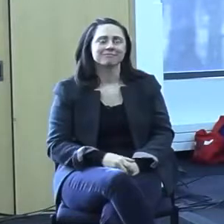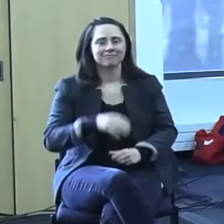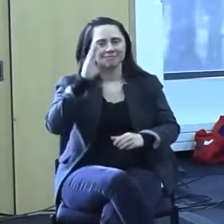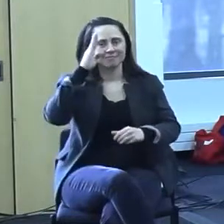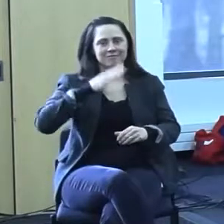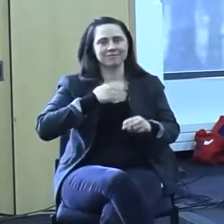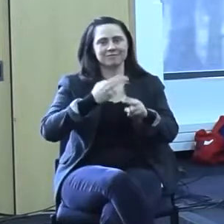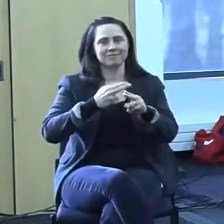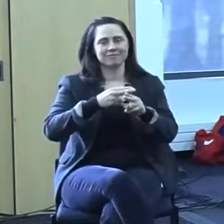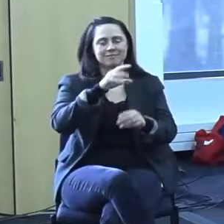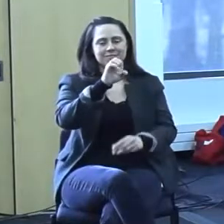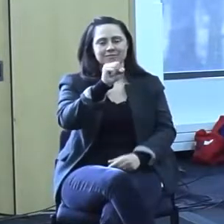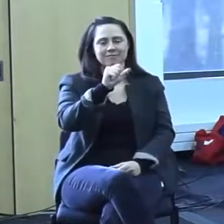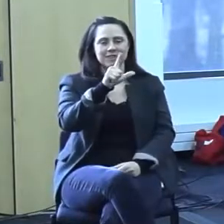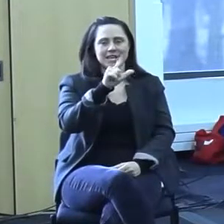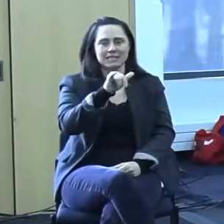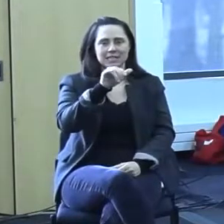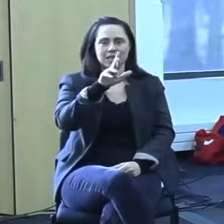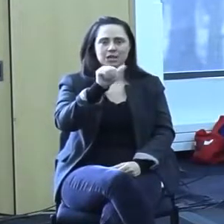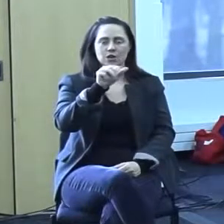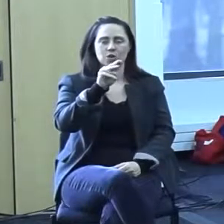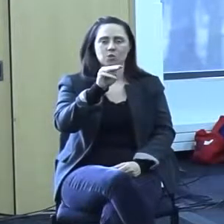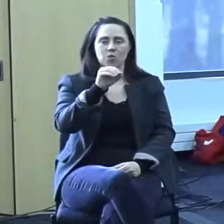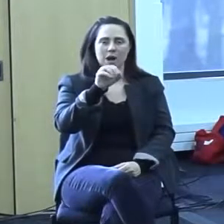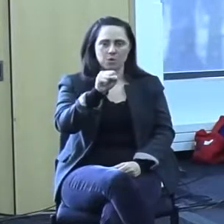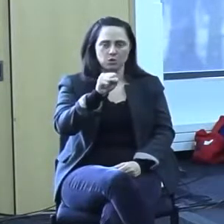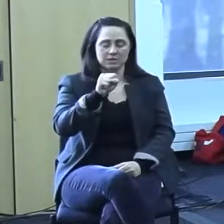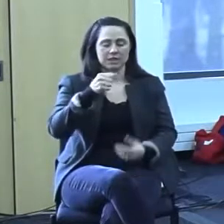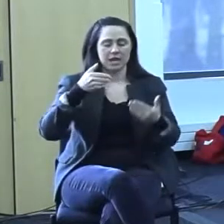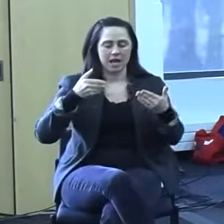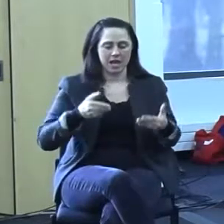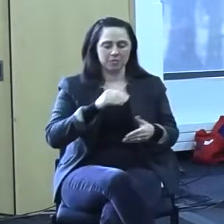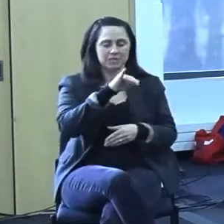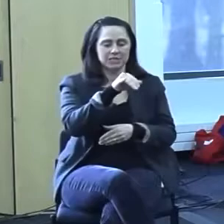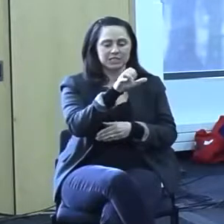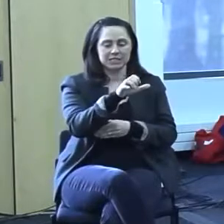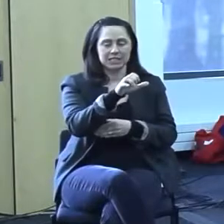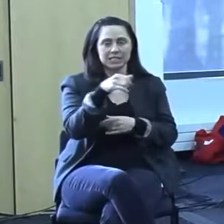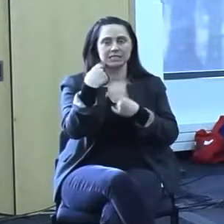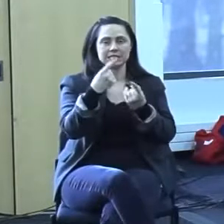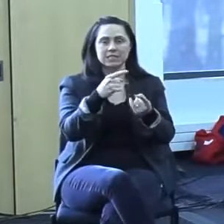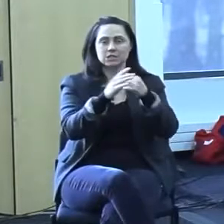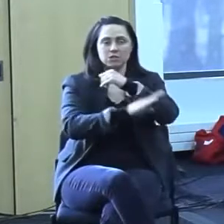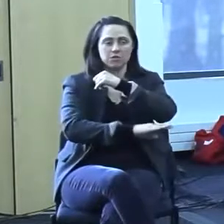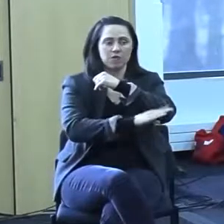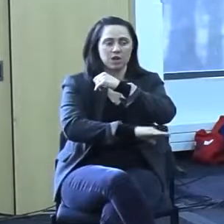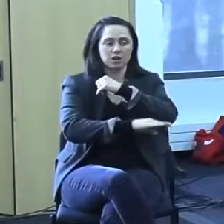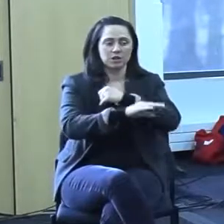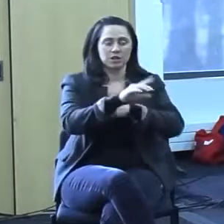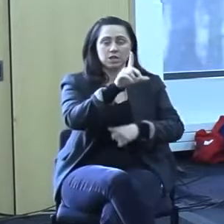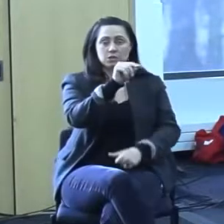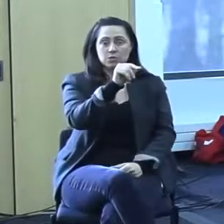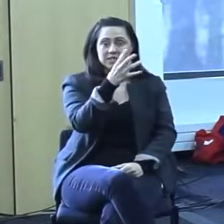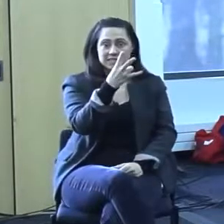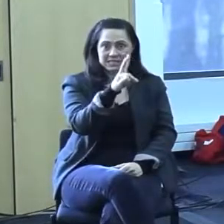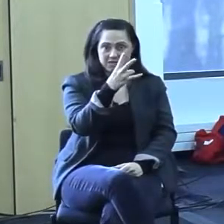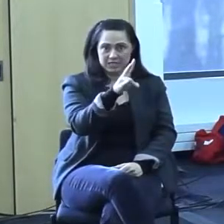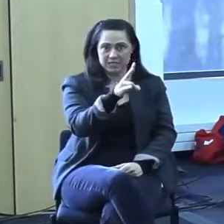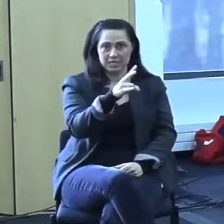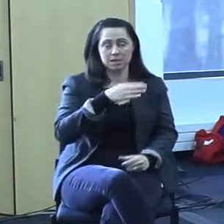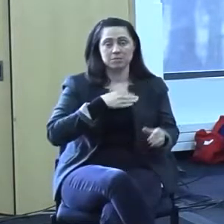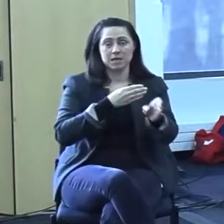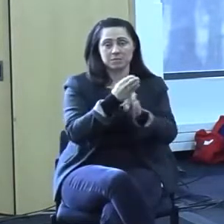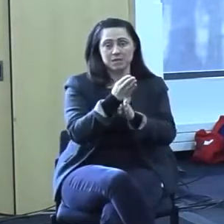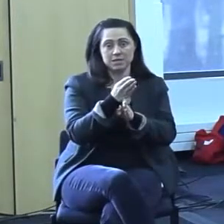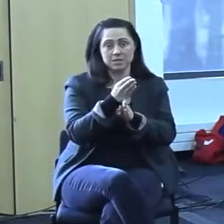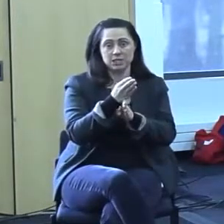Hi, my name is Esley Ramos, and I've been at JJC since fall of 2017. My